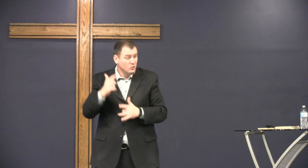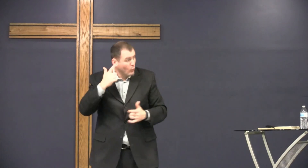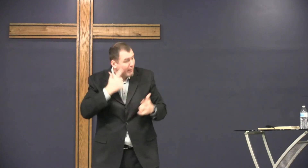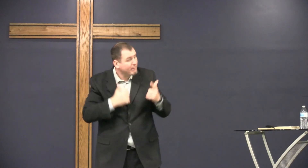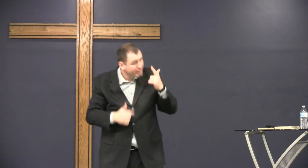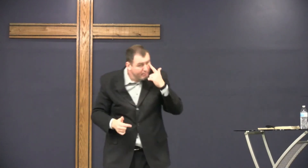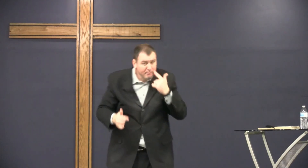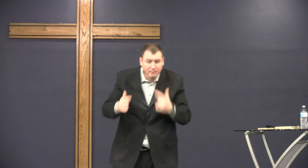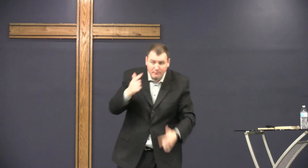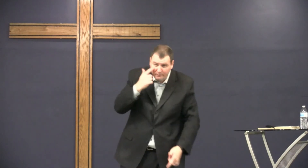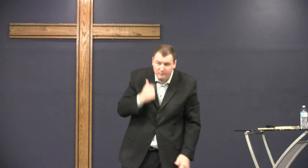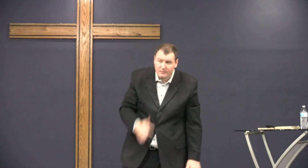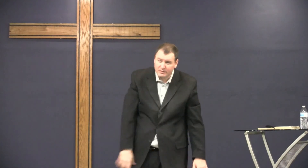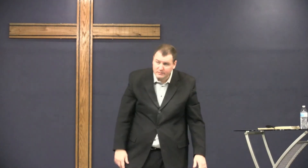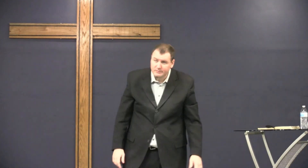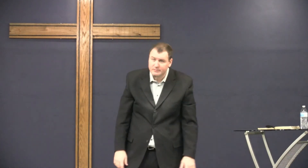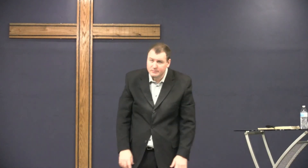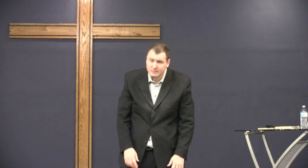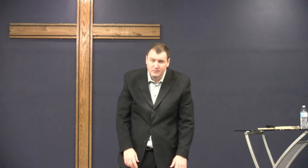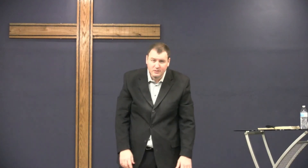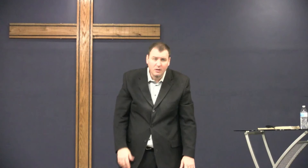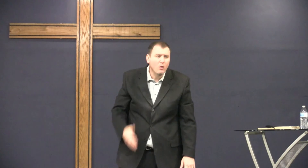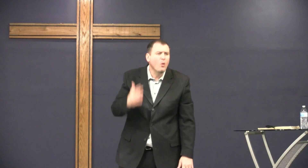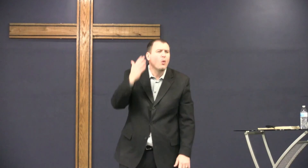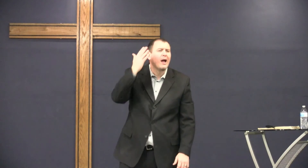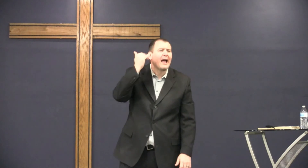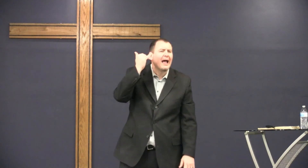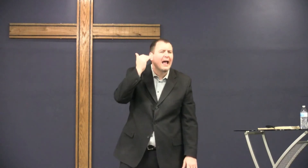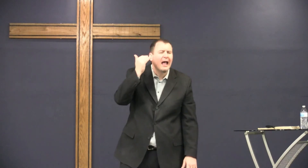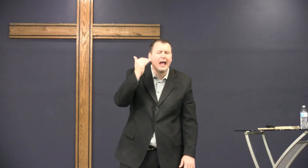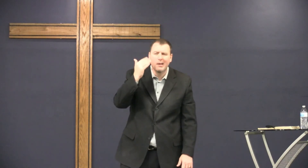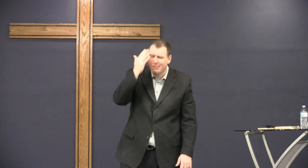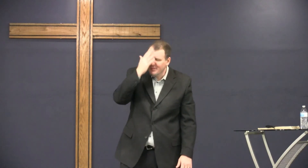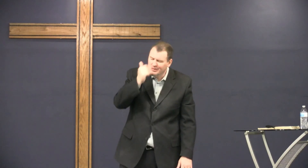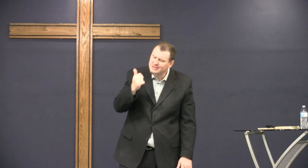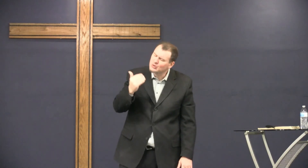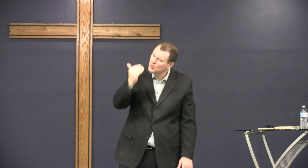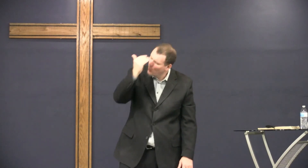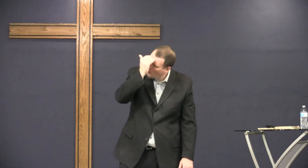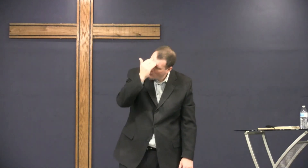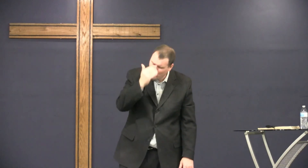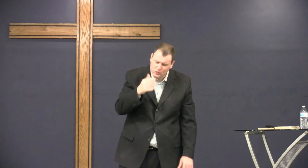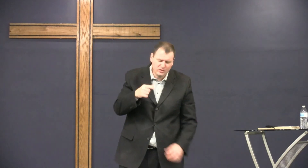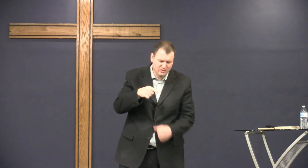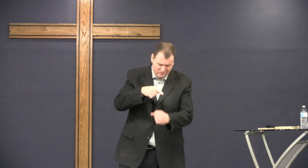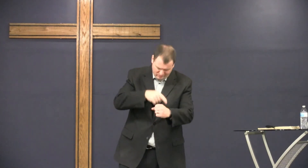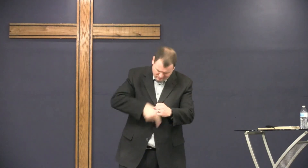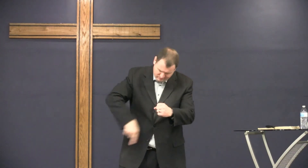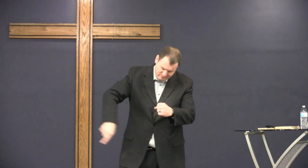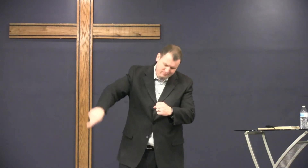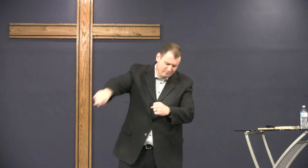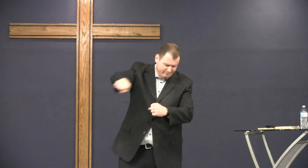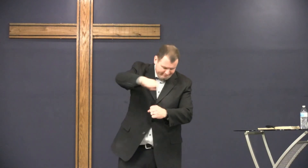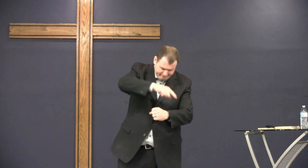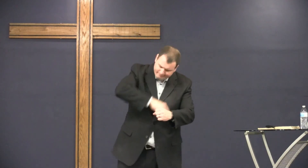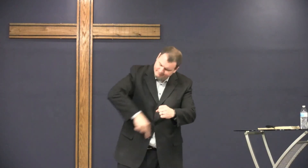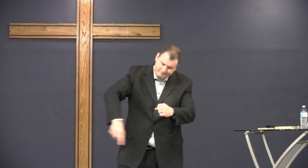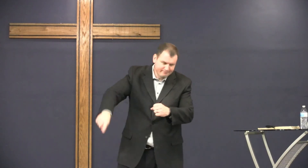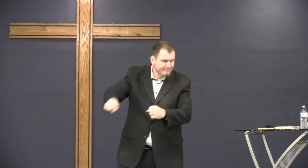Jesus was surrounded by many people. And Jesus came in and he wept because he knew that all